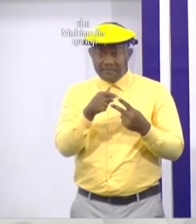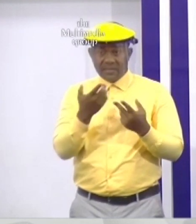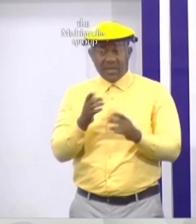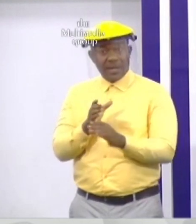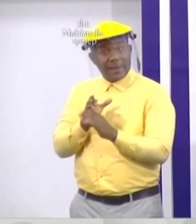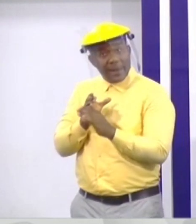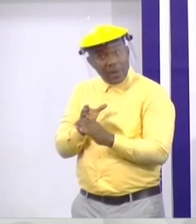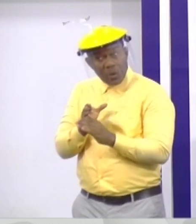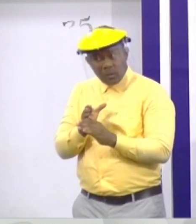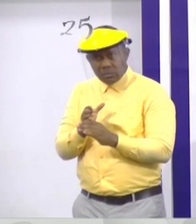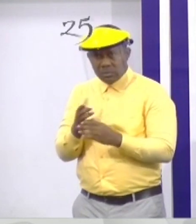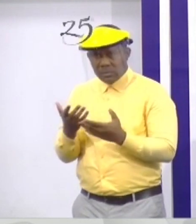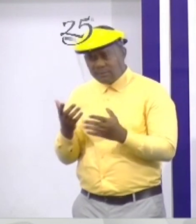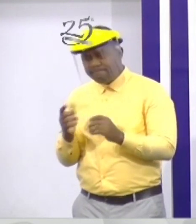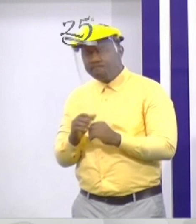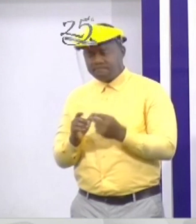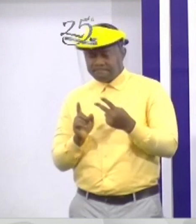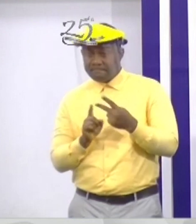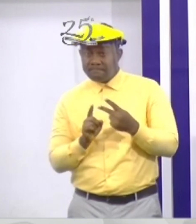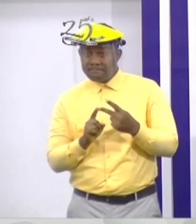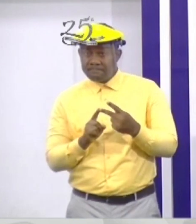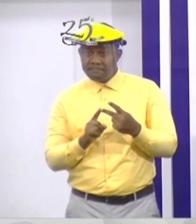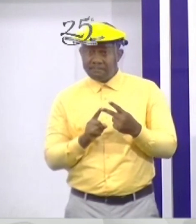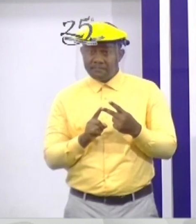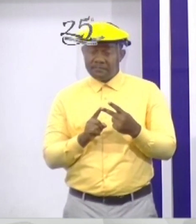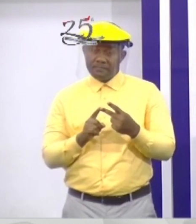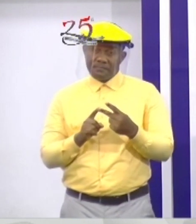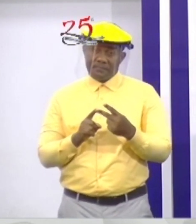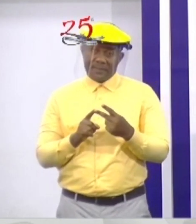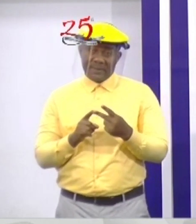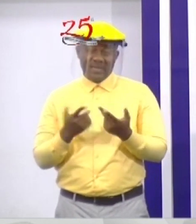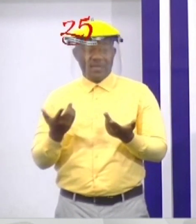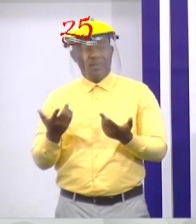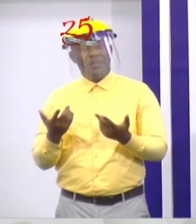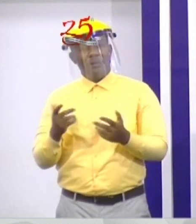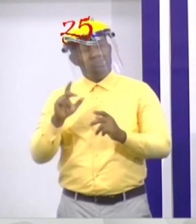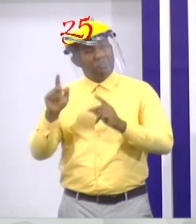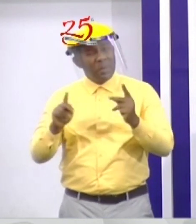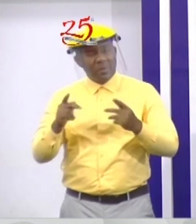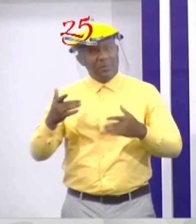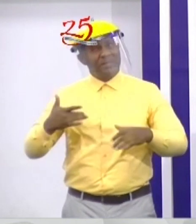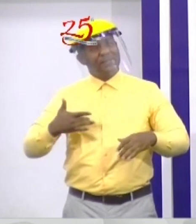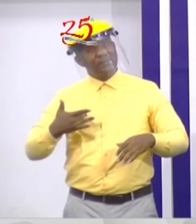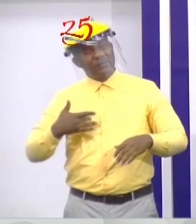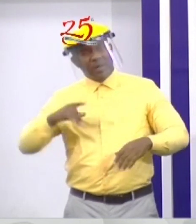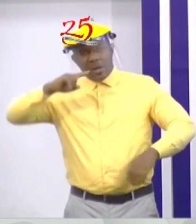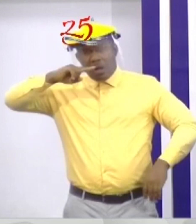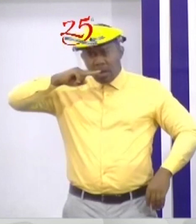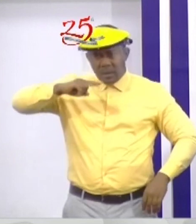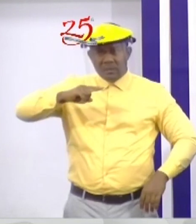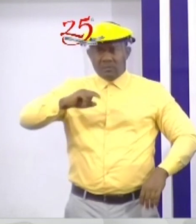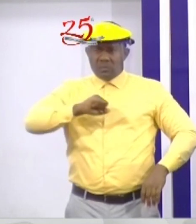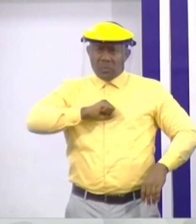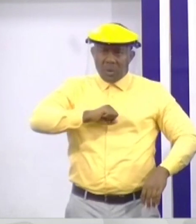care, and the other one, the second part, is how early do people report with